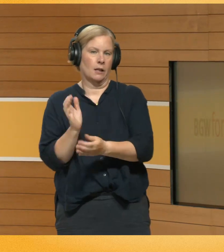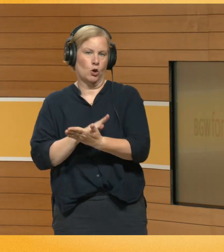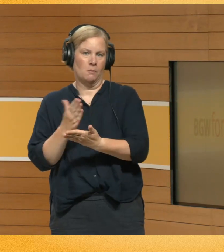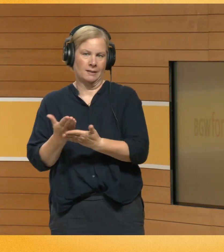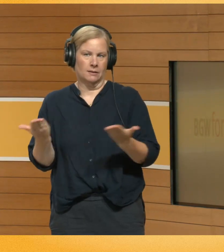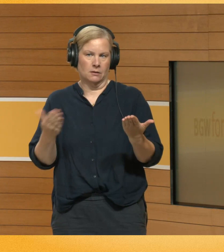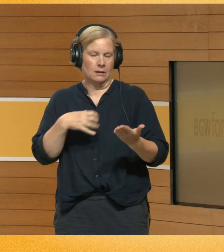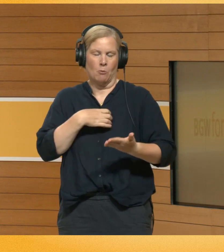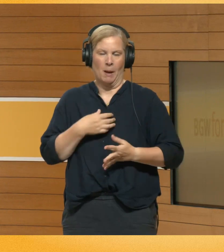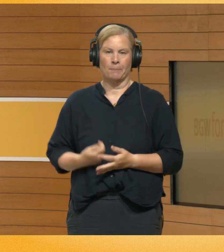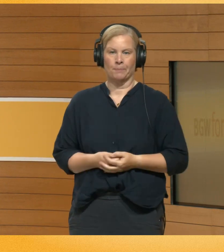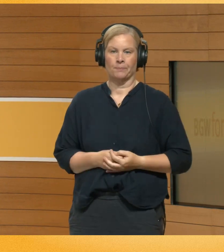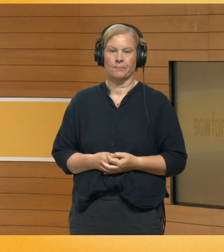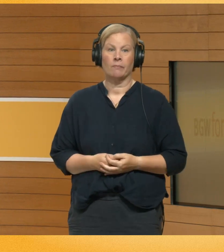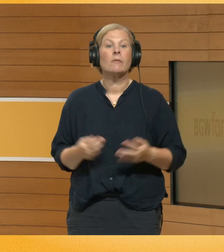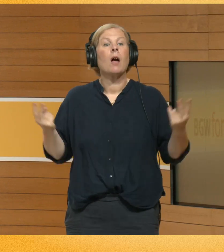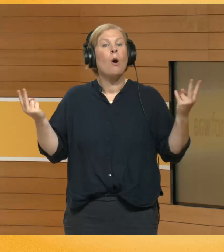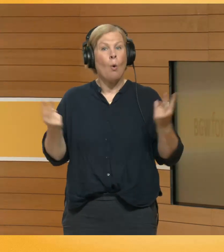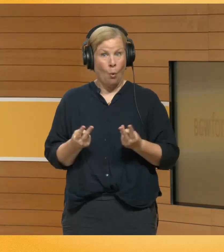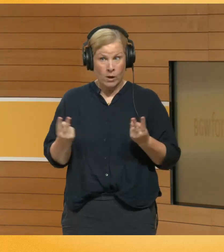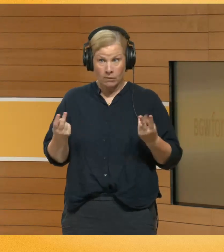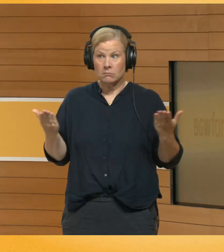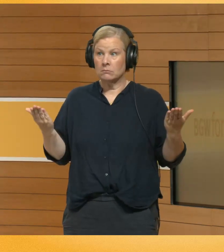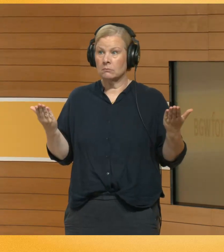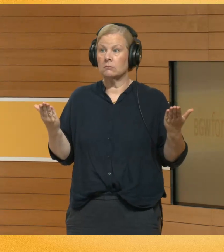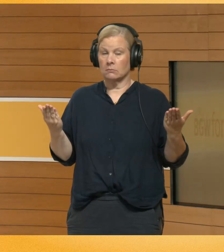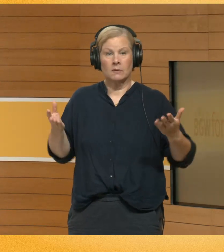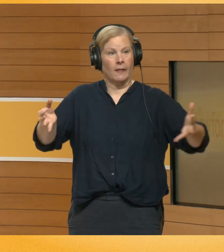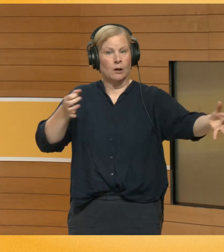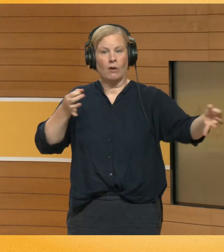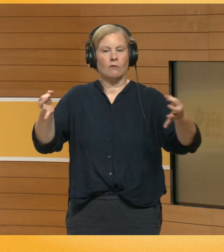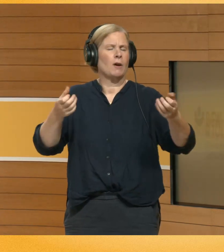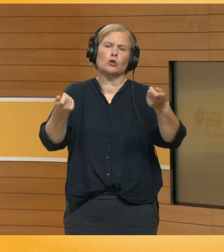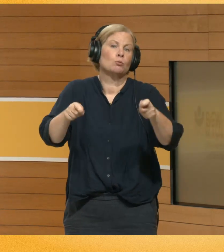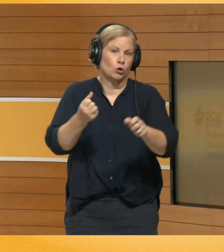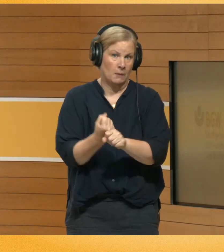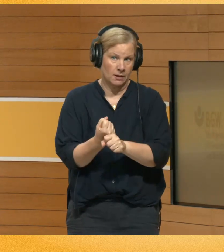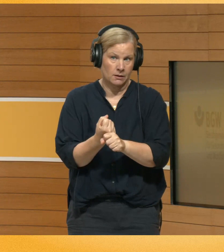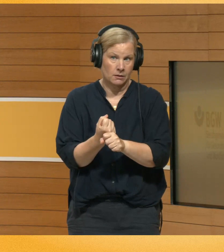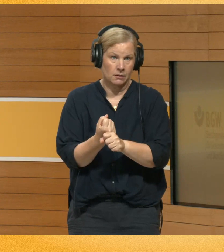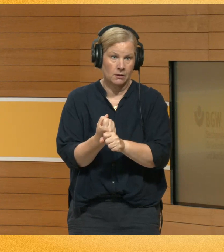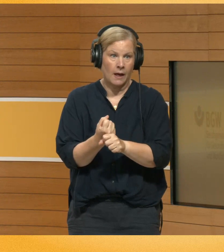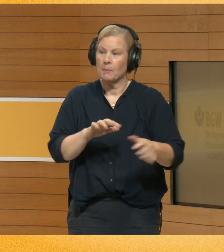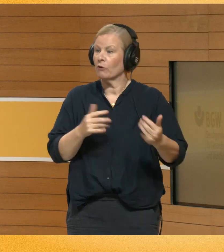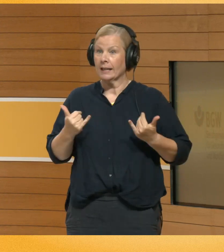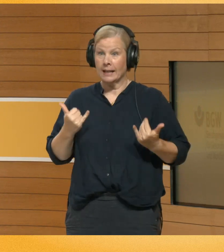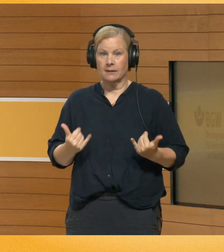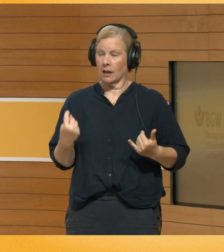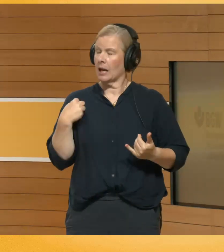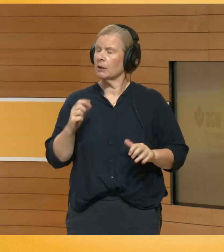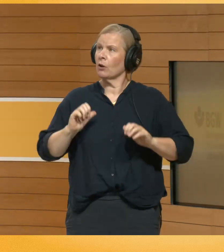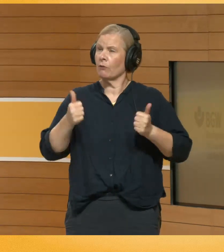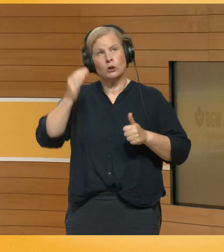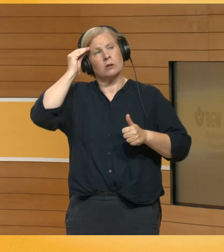that's no problem. Or we can also take questions at the end. But maybe now, as it's still fresh